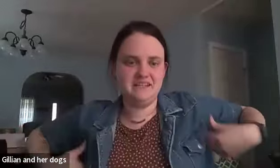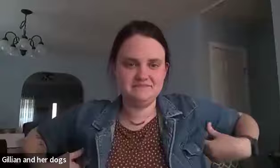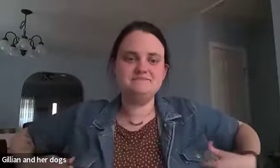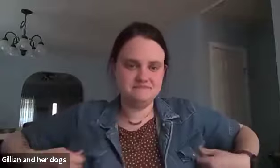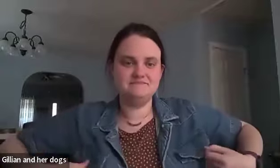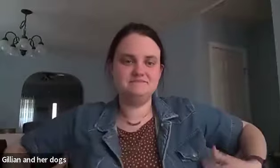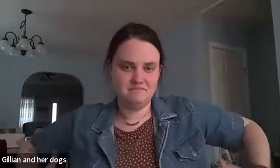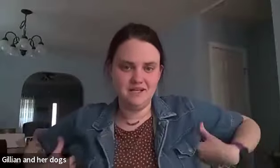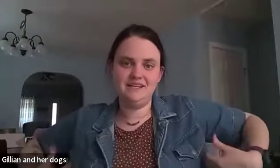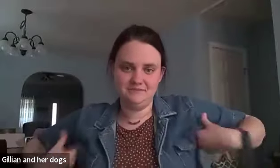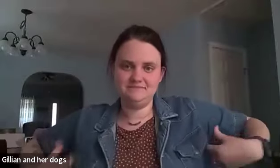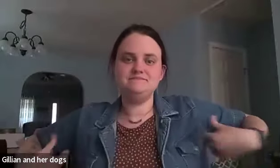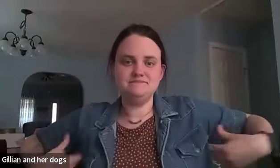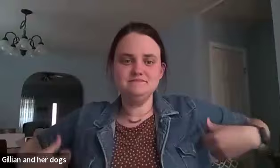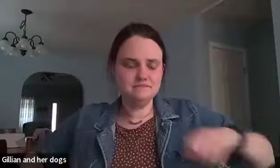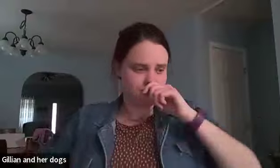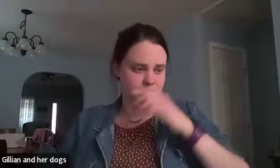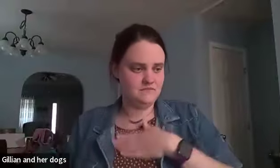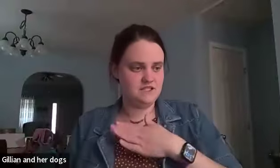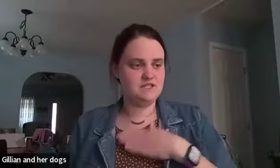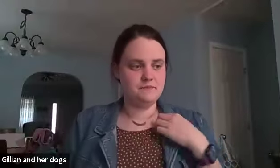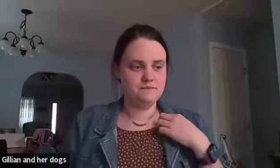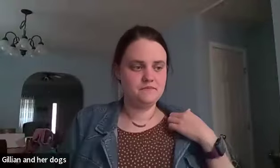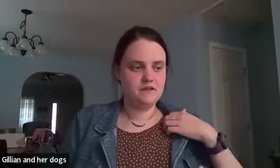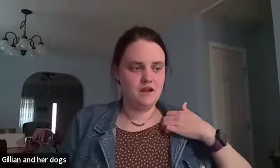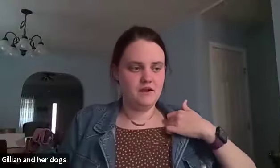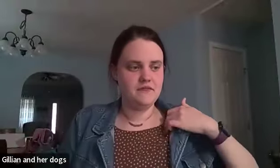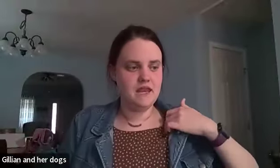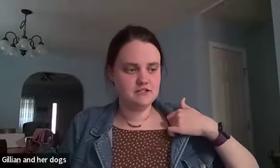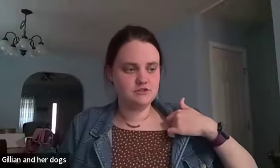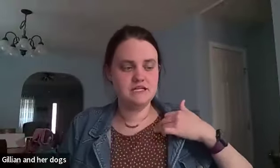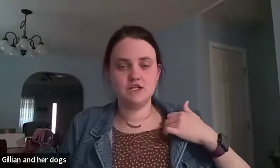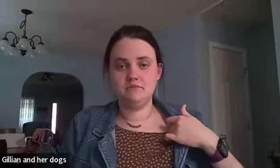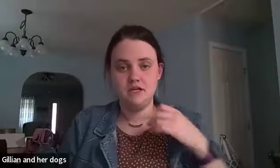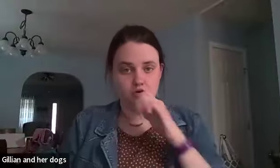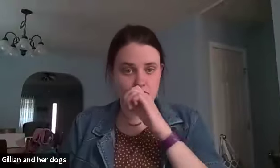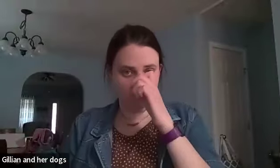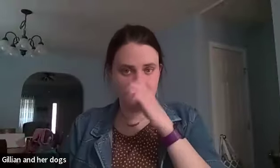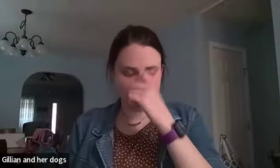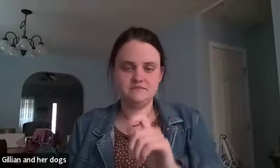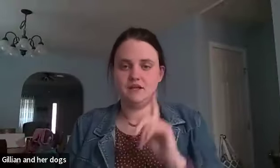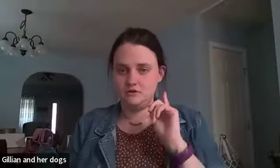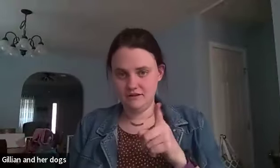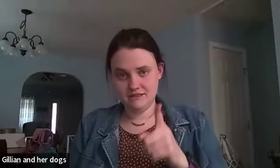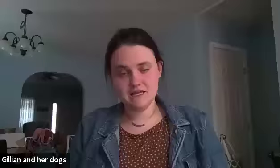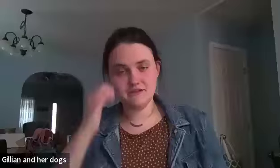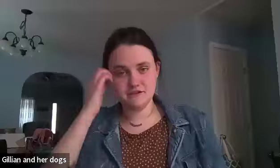monkey, monkey. Excuse me. All right, the next one is going to be a gorilla. Now, gorilla does have its